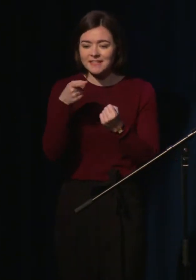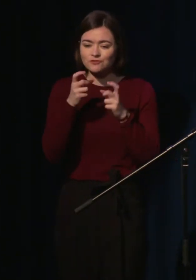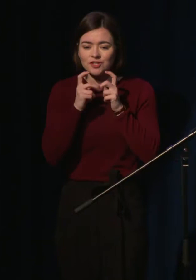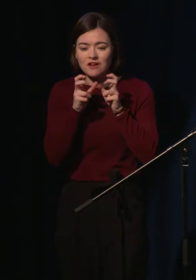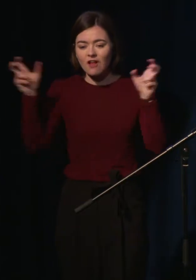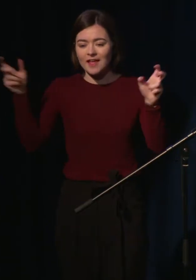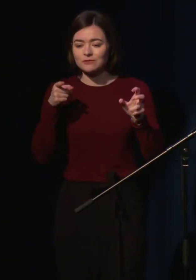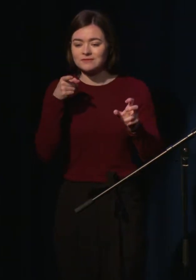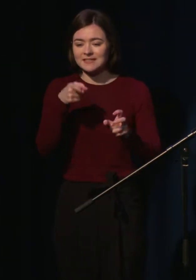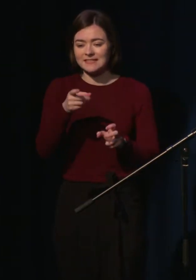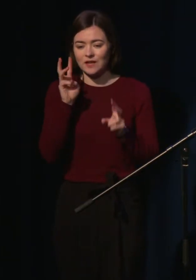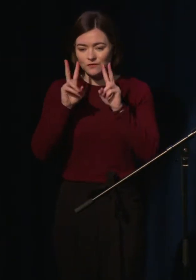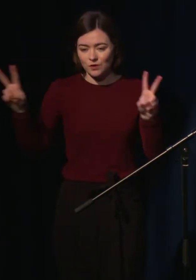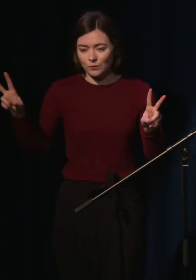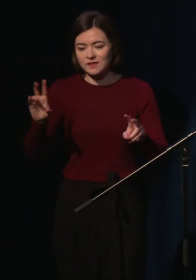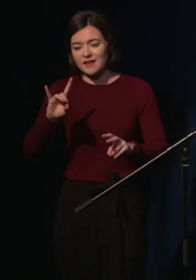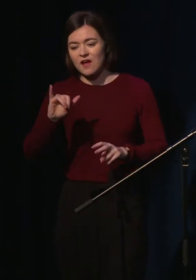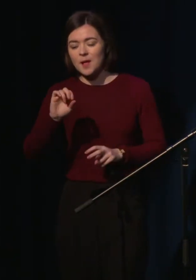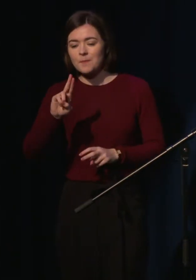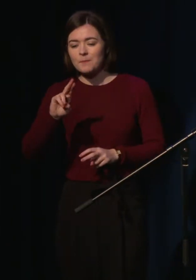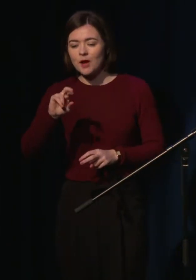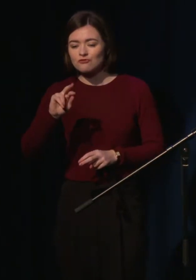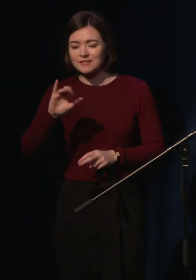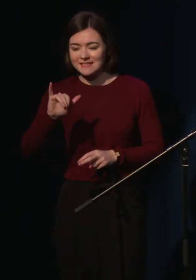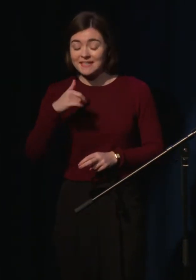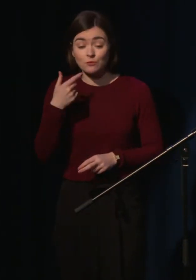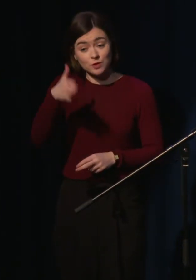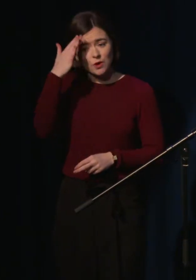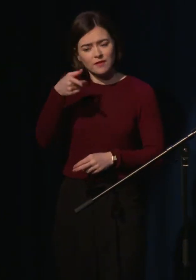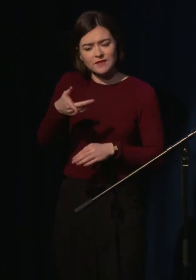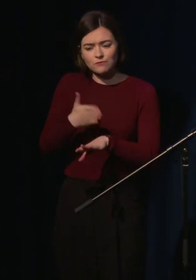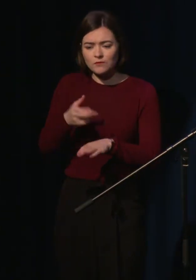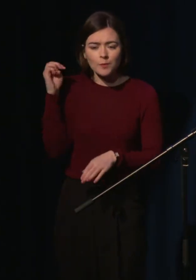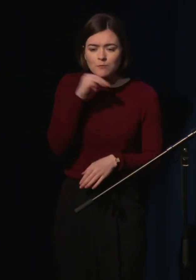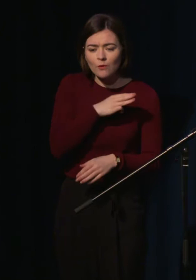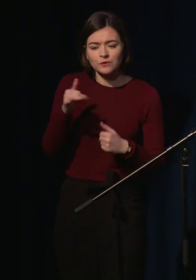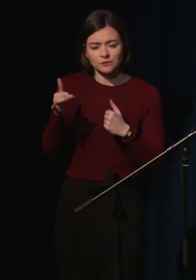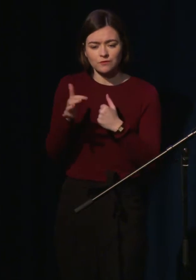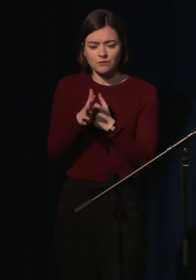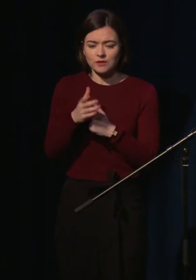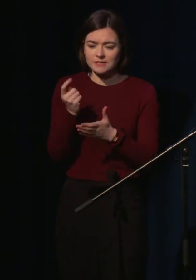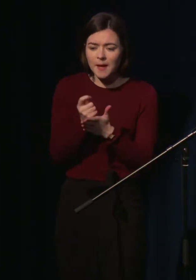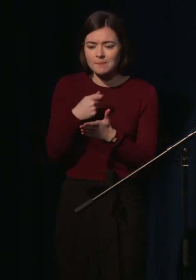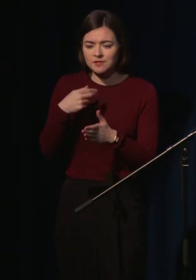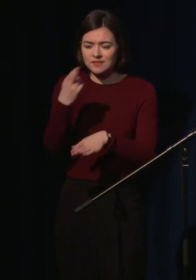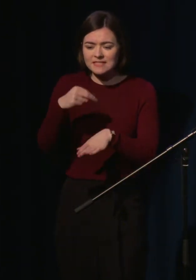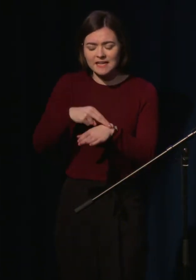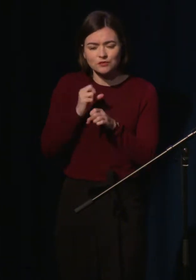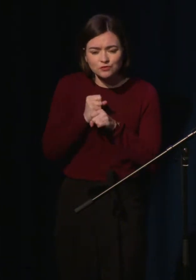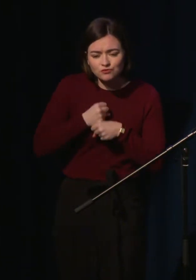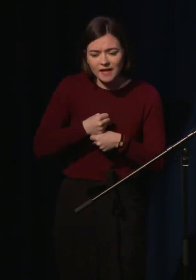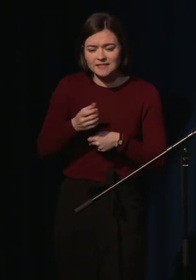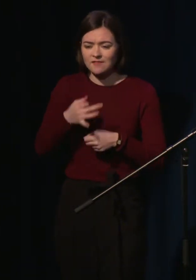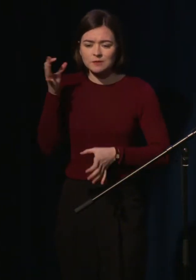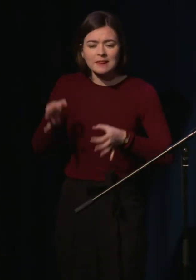call out hypocrisy. We know how important that role can be, particularly in times of national stress, be it as a result of